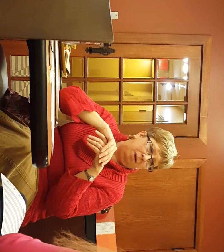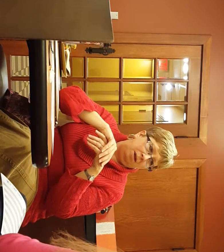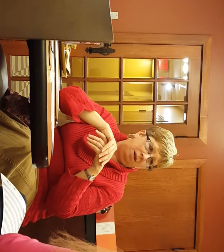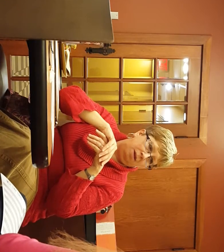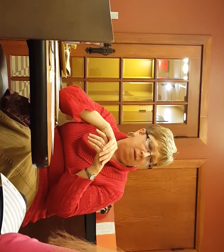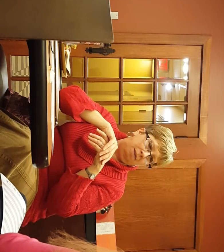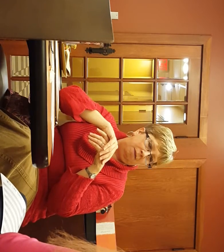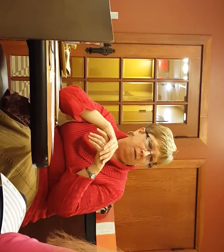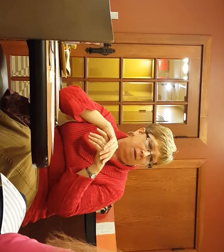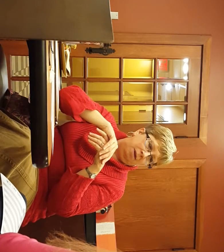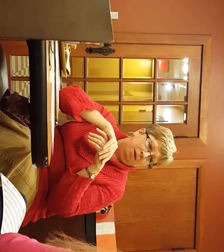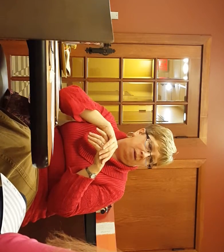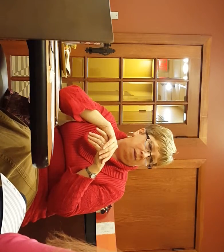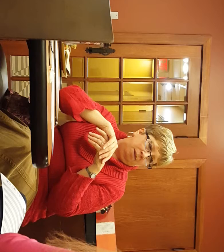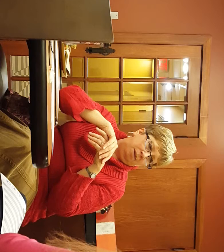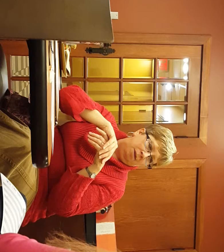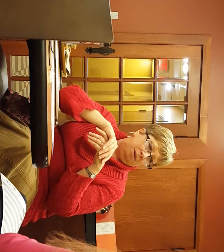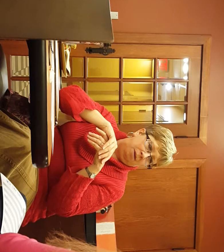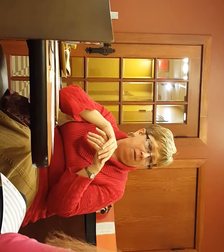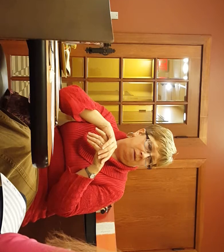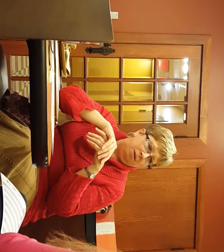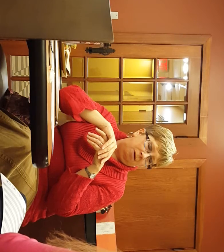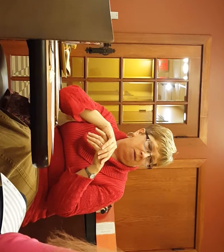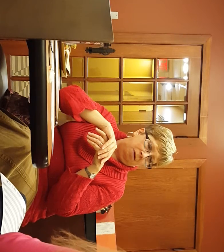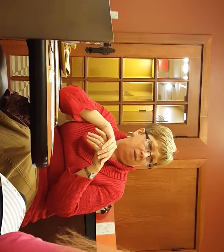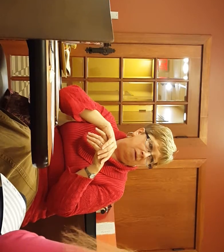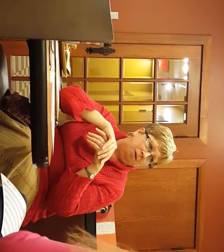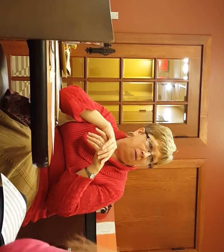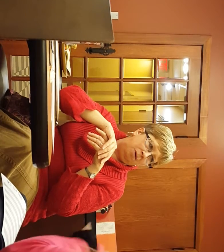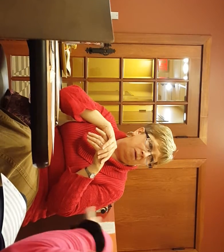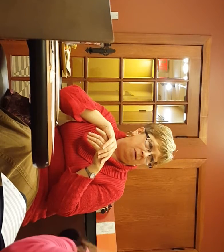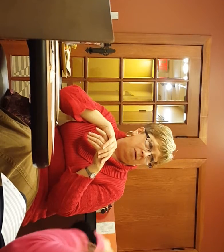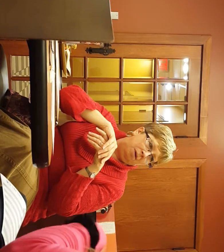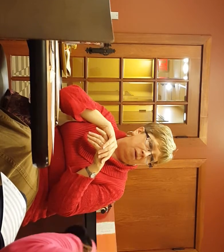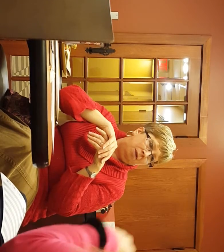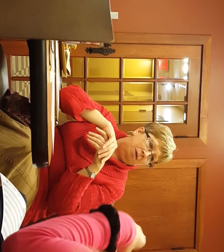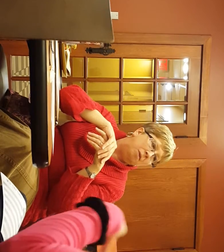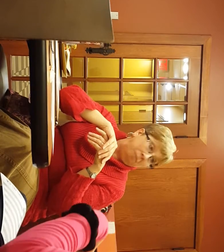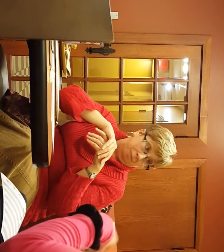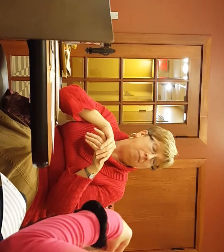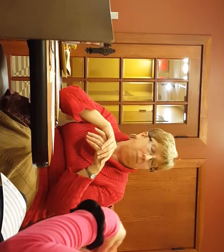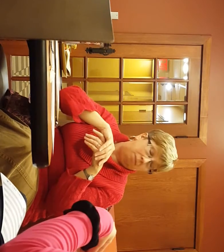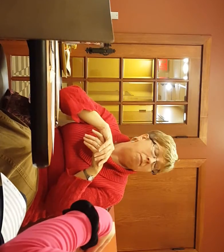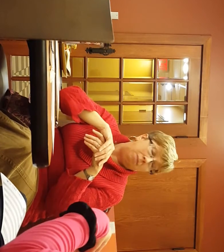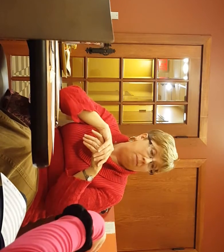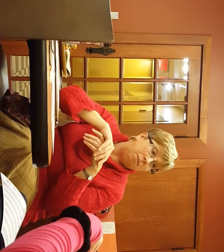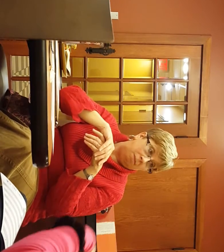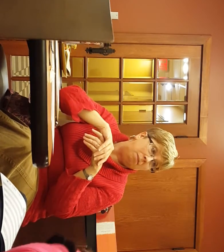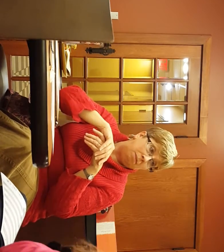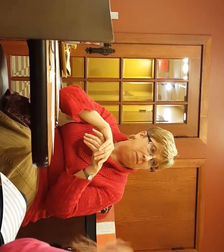anything's irritating it. Hi, sweetie. We'll just have to smell that one. I left that in my bag. That's